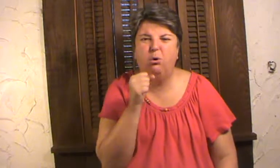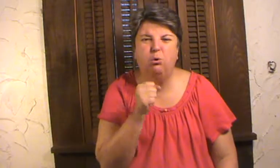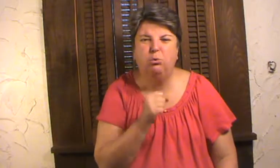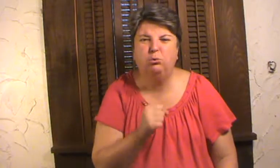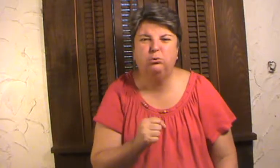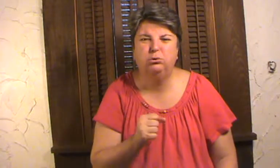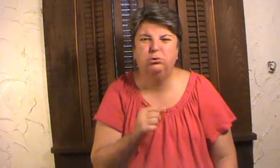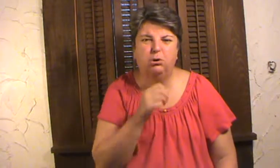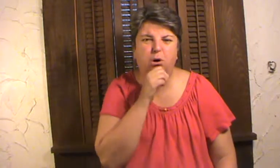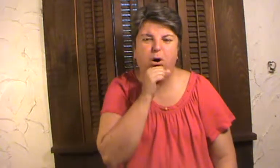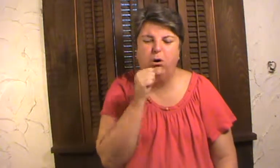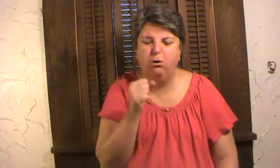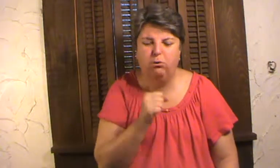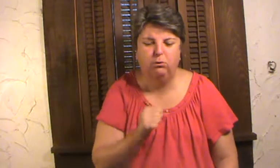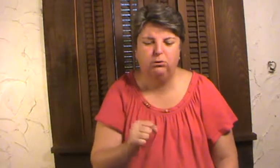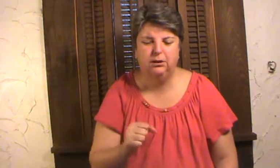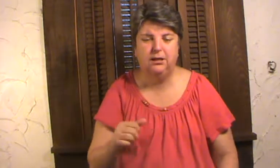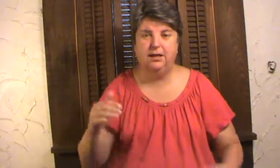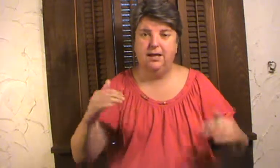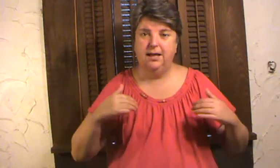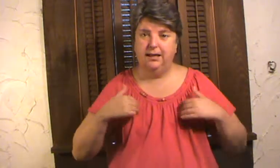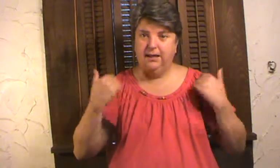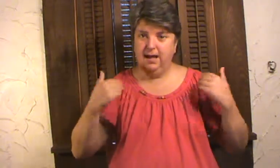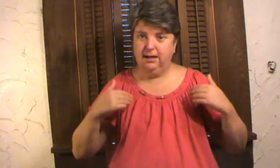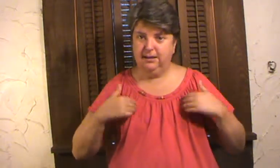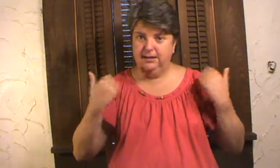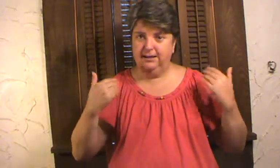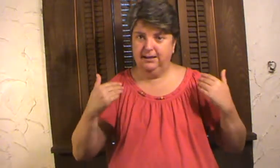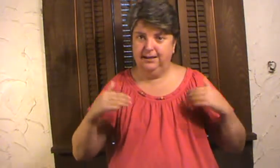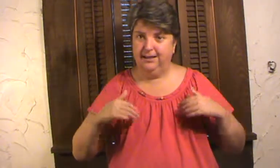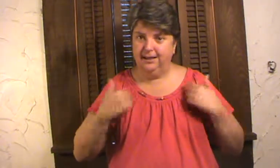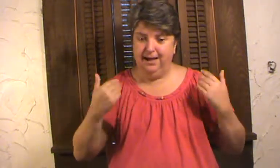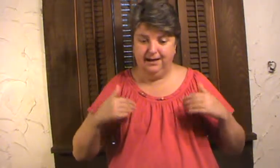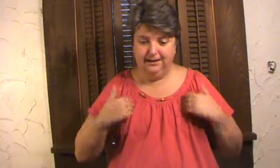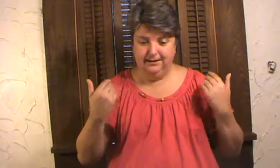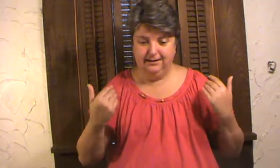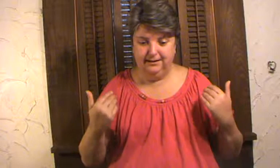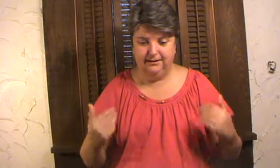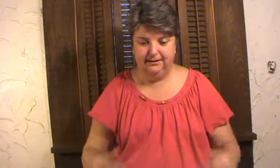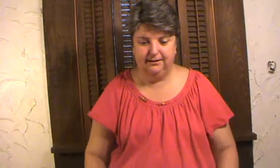Old, old. Young, young.